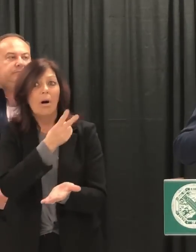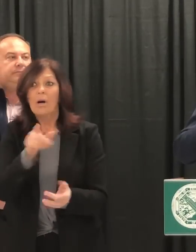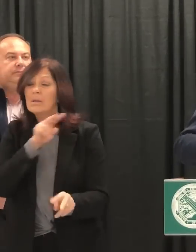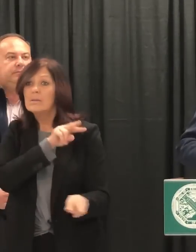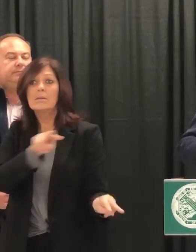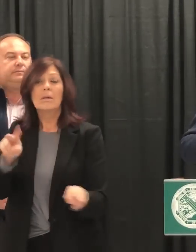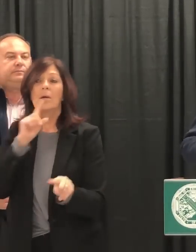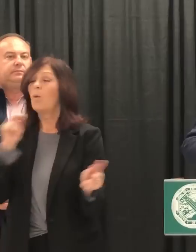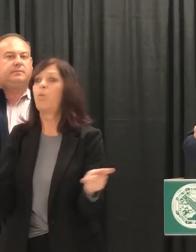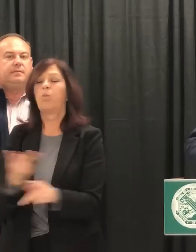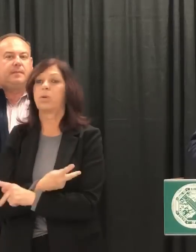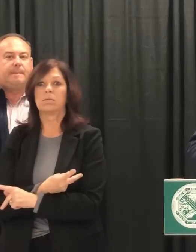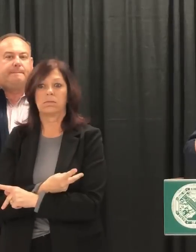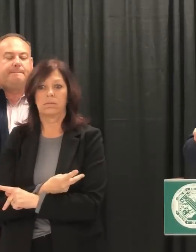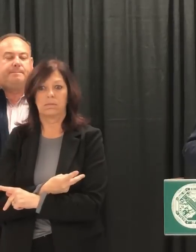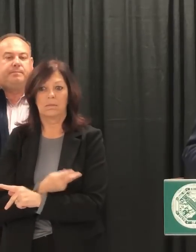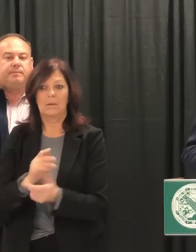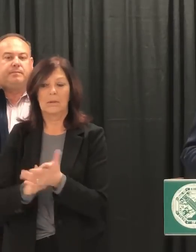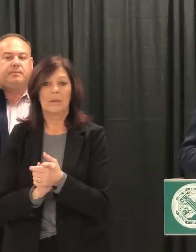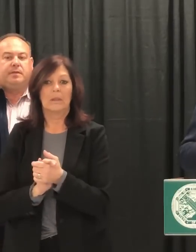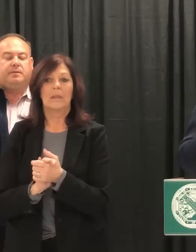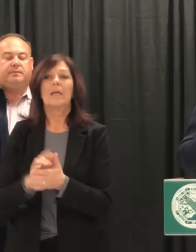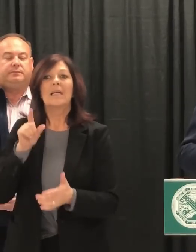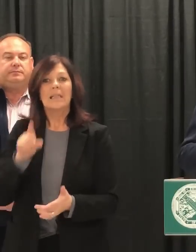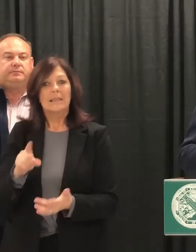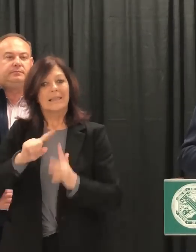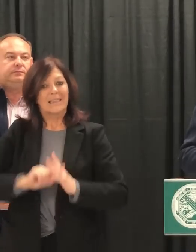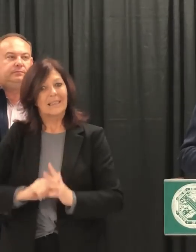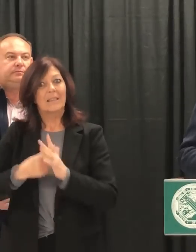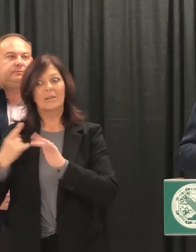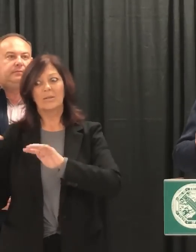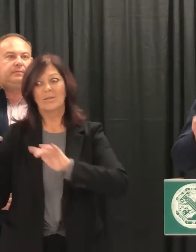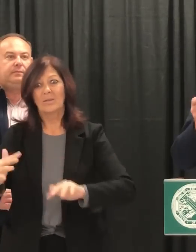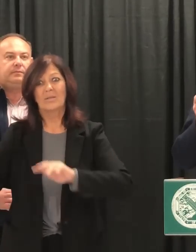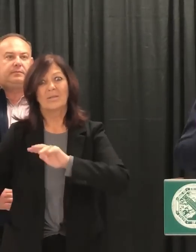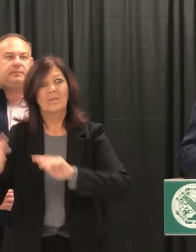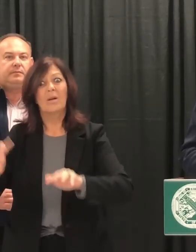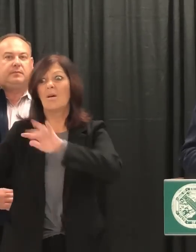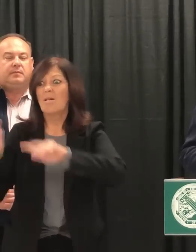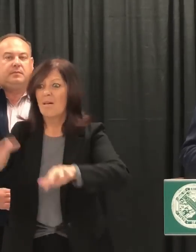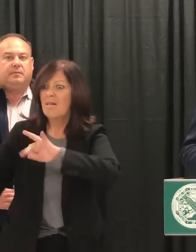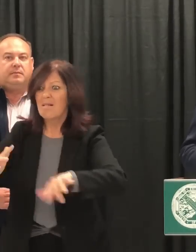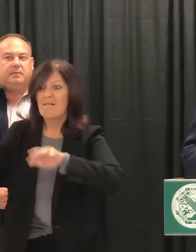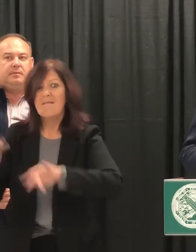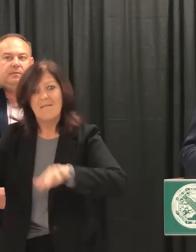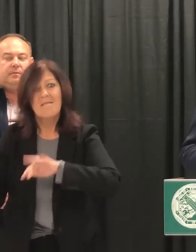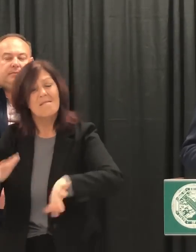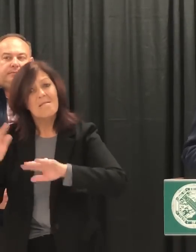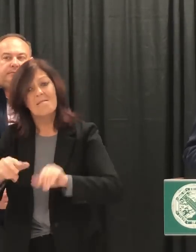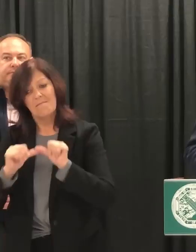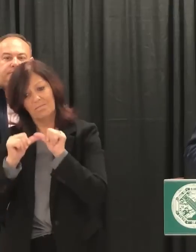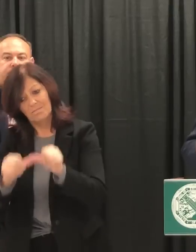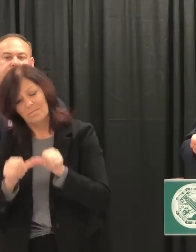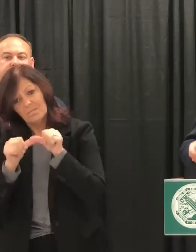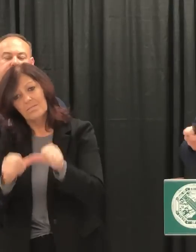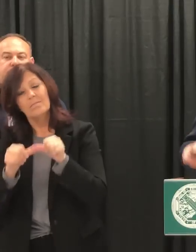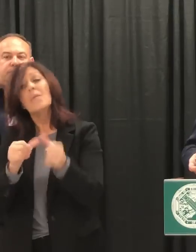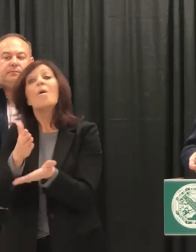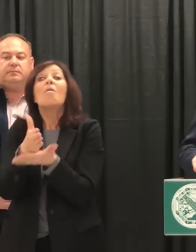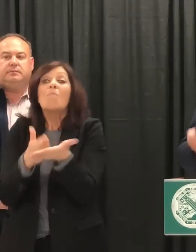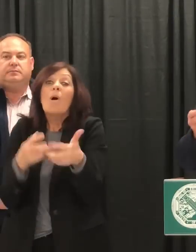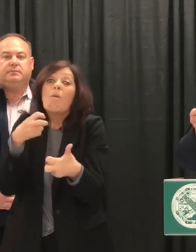Sheriff's deputies have ever faced in a storm, because it's starting to snow at such a very high rate of snow. And part of